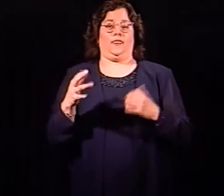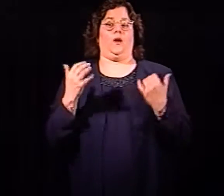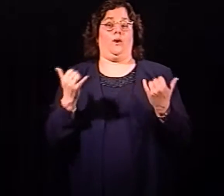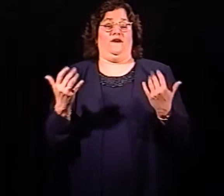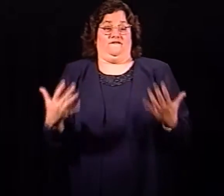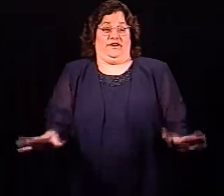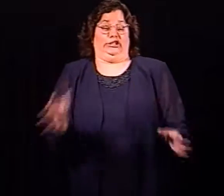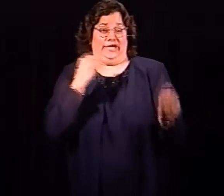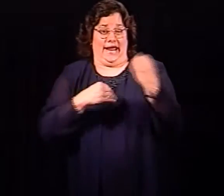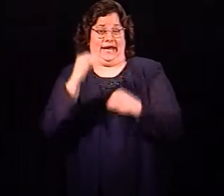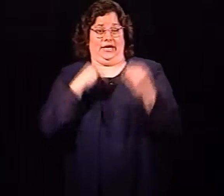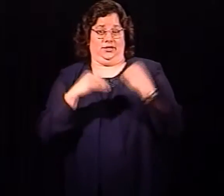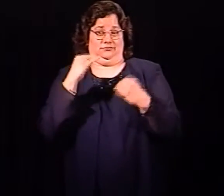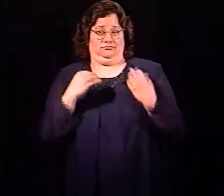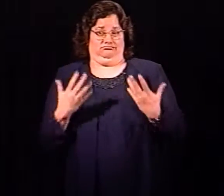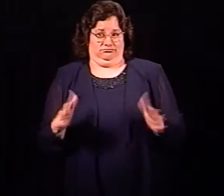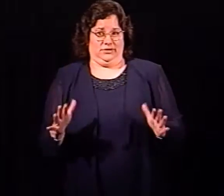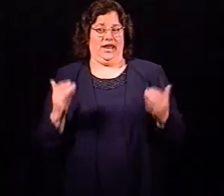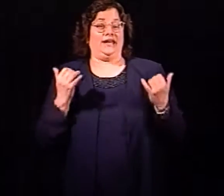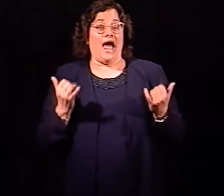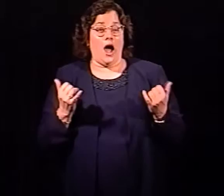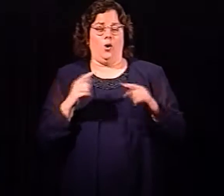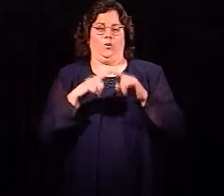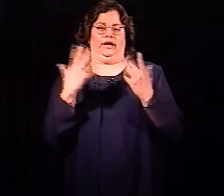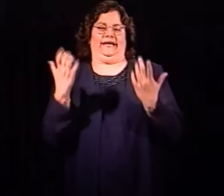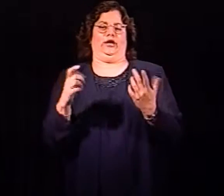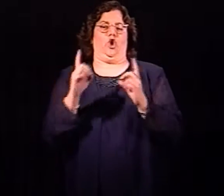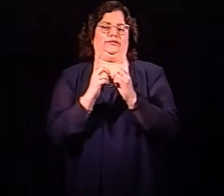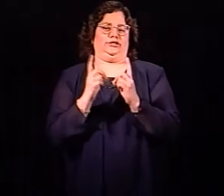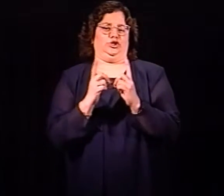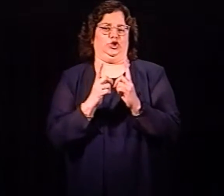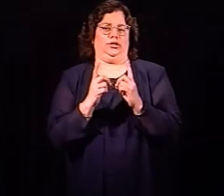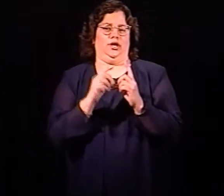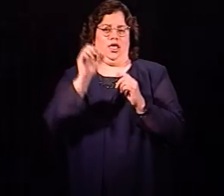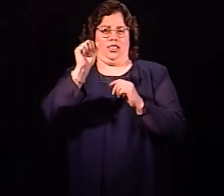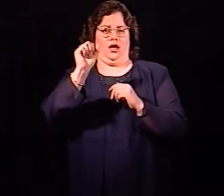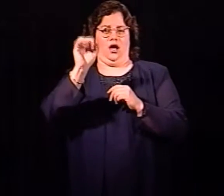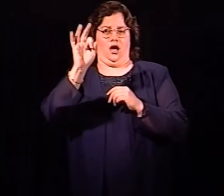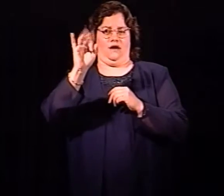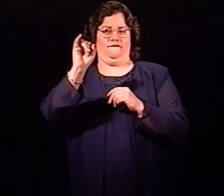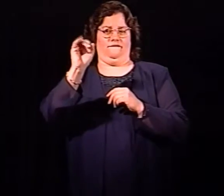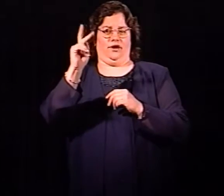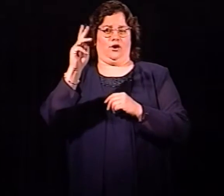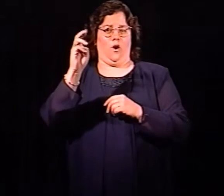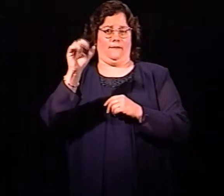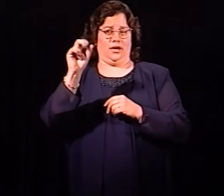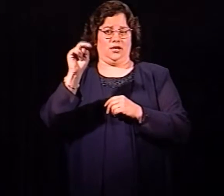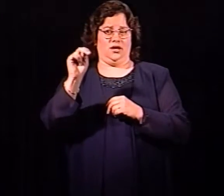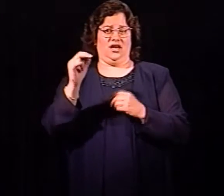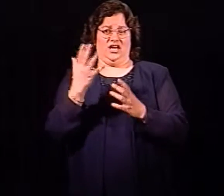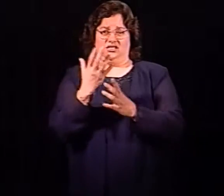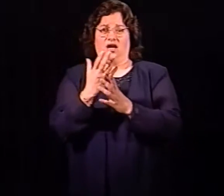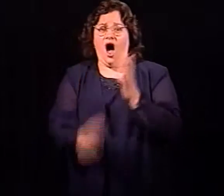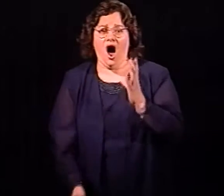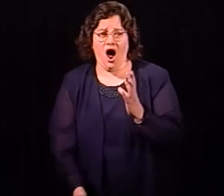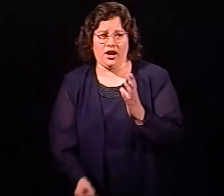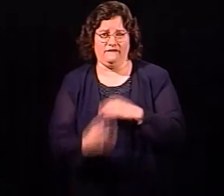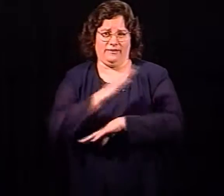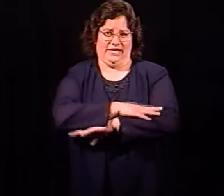We ate the festive meal, and we wait for our dessert, the afikomen. But it is gone from our